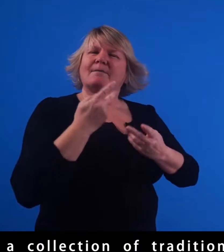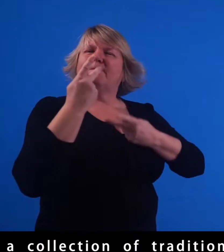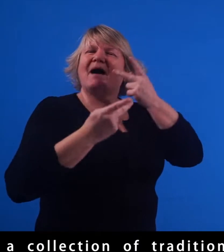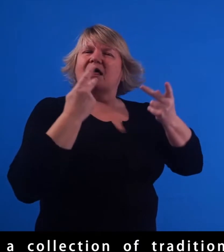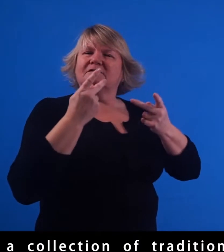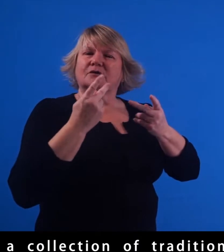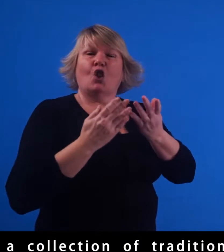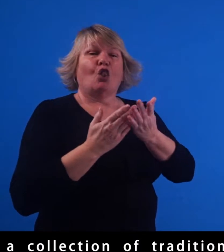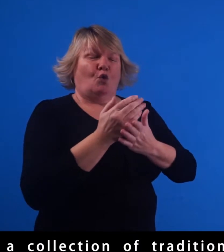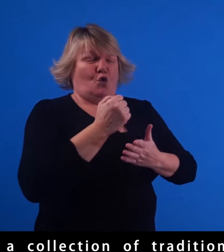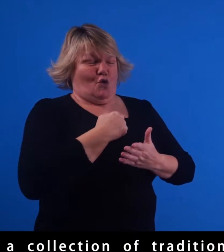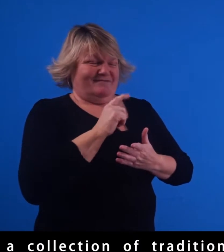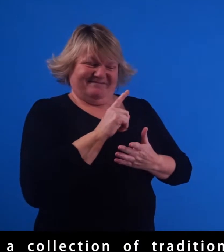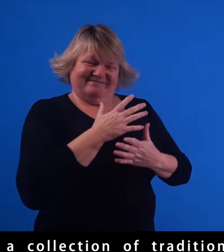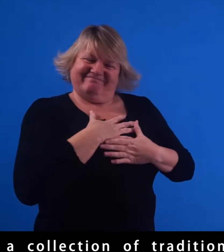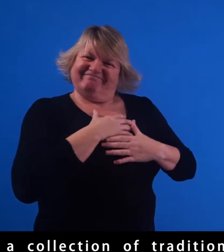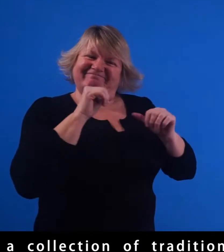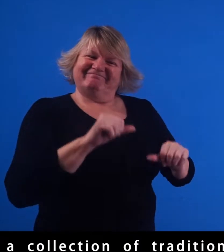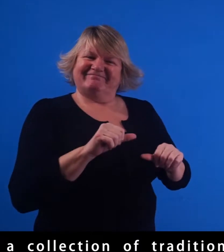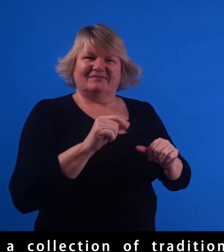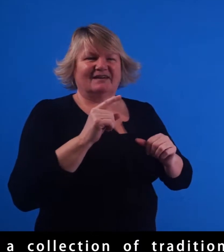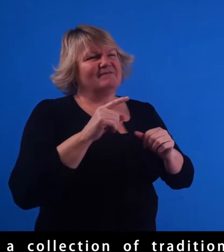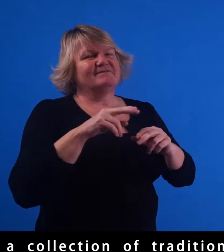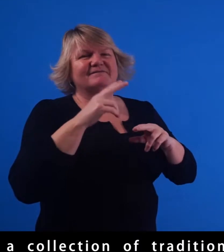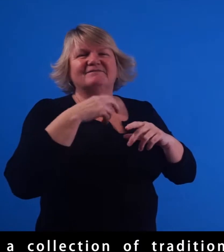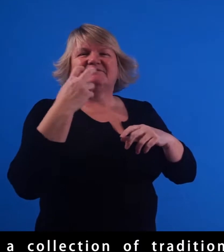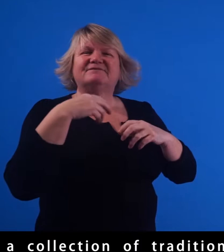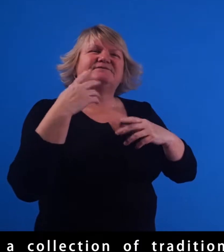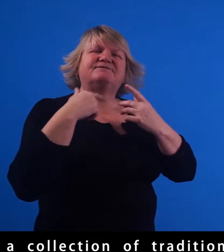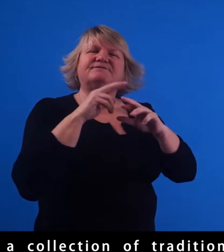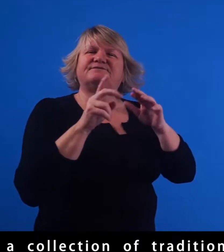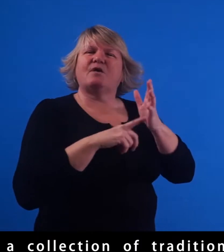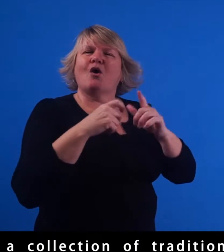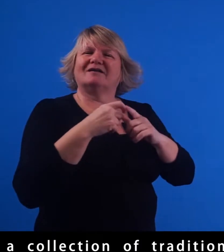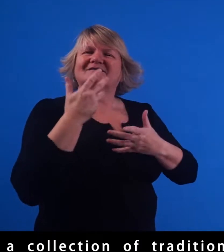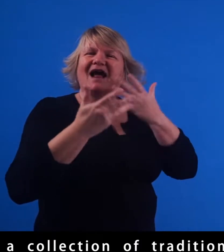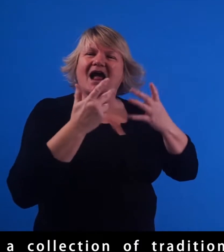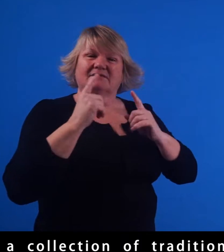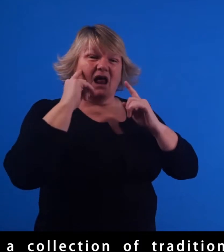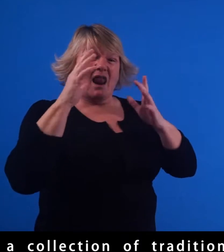traditional ballads inspired by his love of the folk tales and legends he heard in his youth.